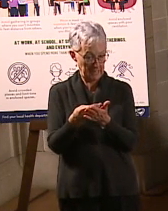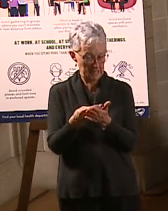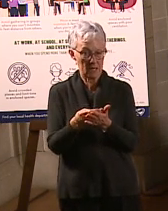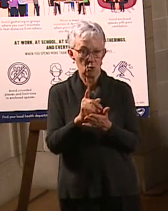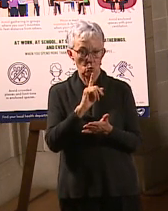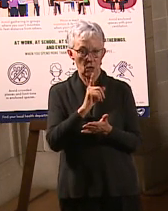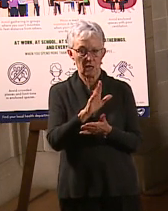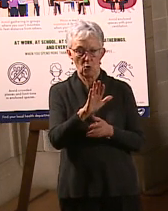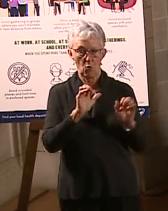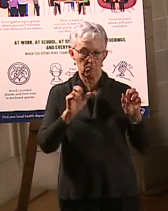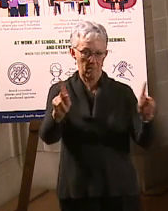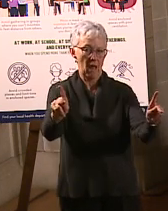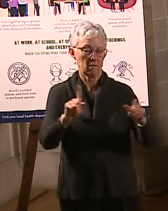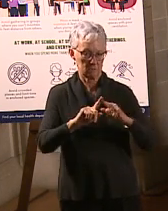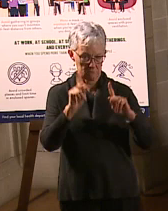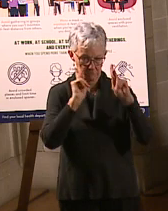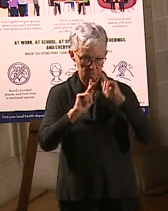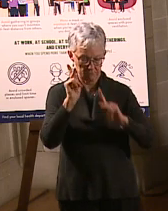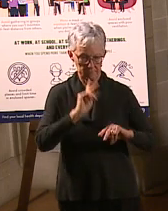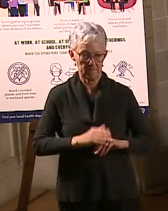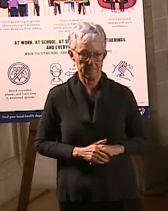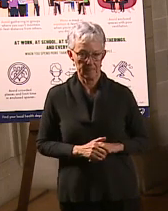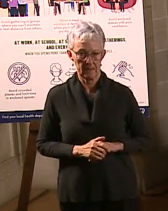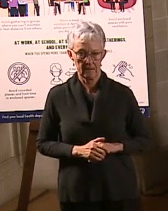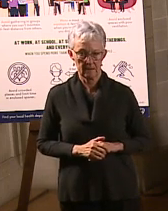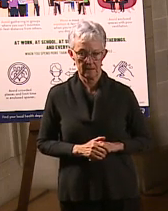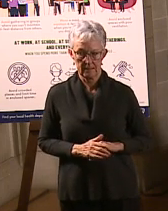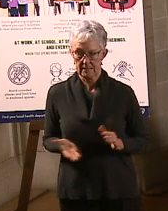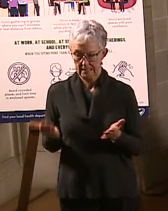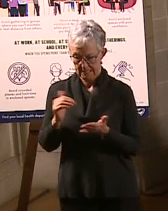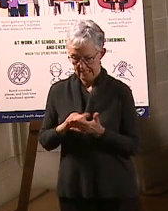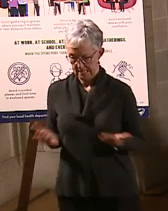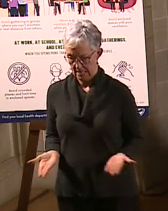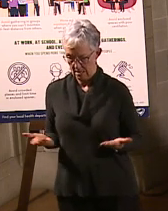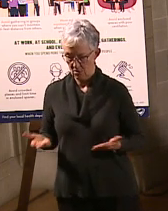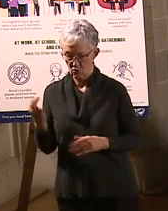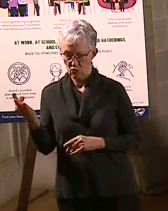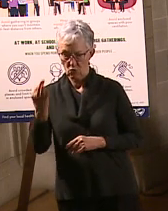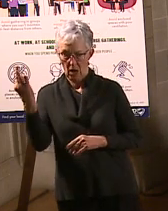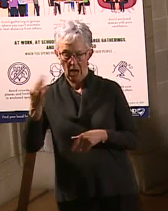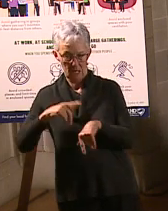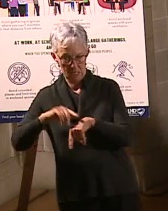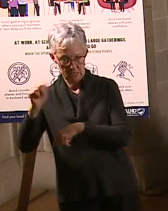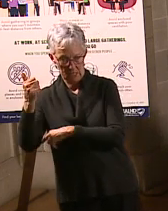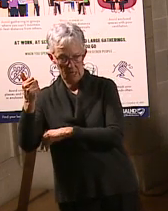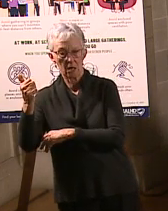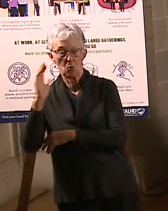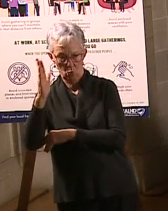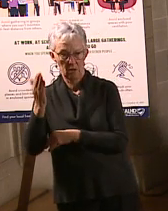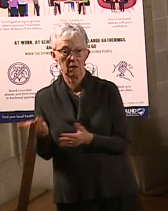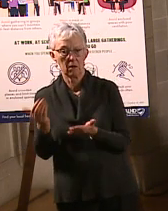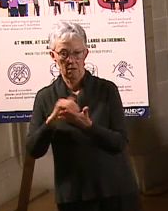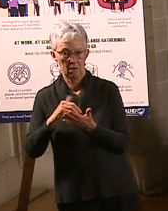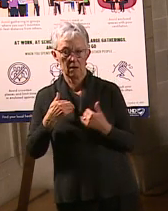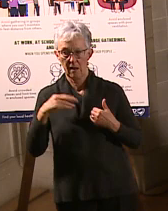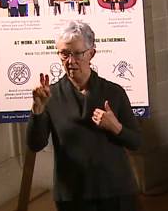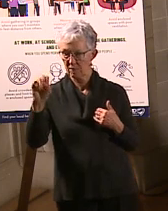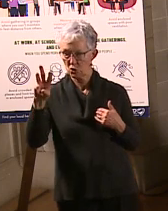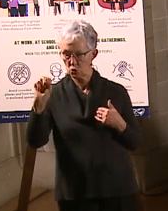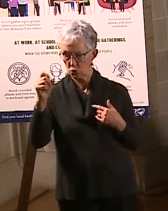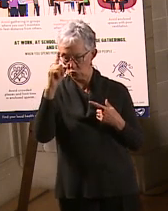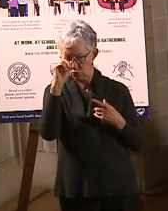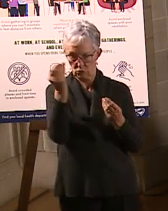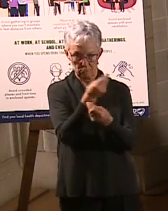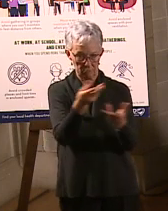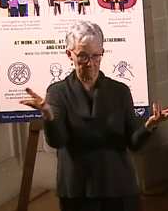then we'll have a briefing here back in this room Friday at 10 a.m. And let's see, we